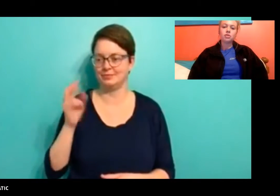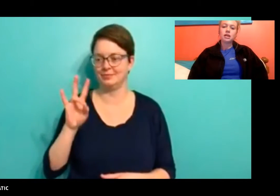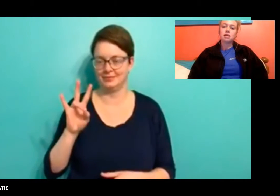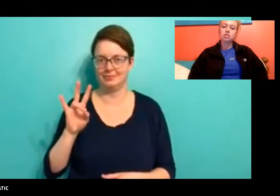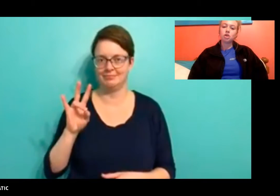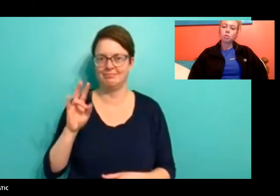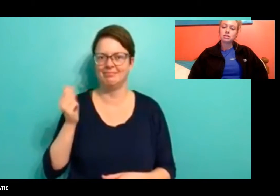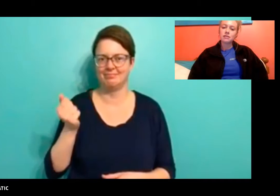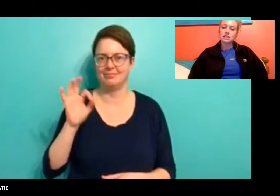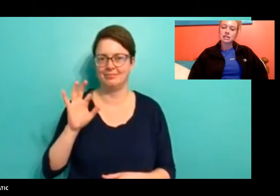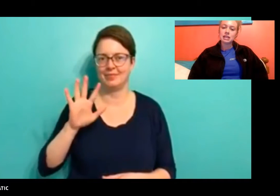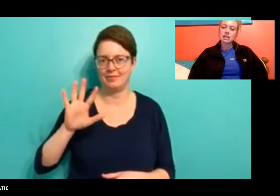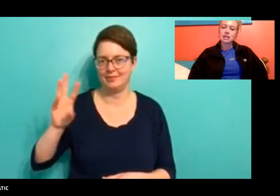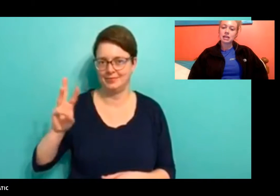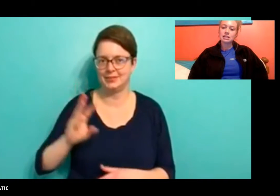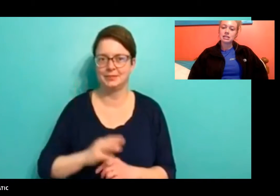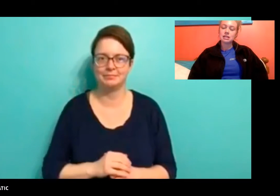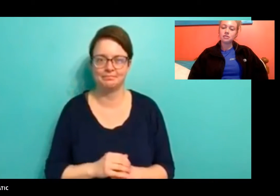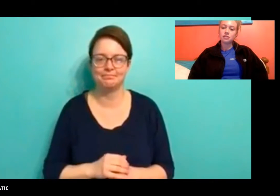My birthday is October 17th,